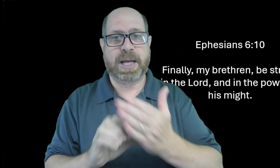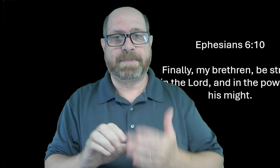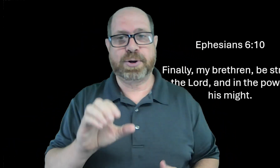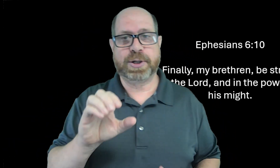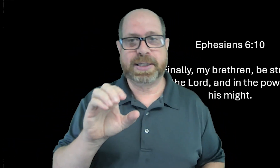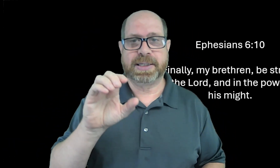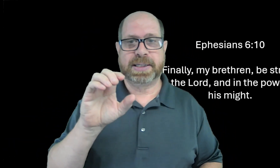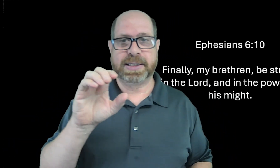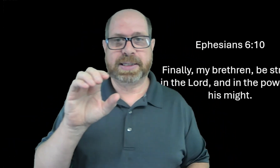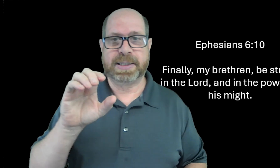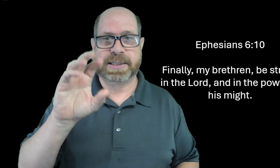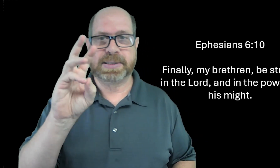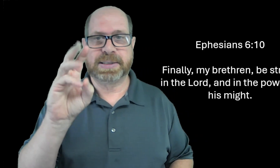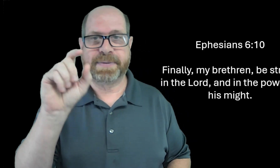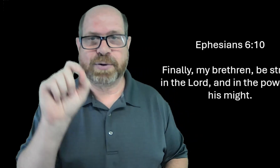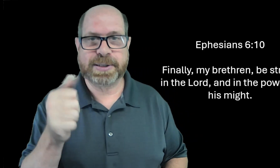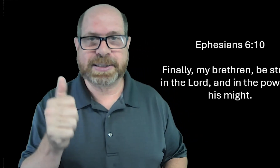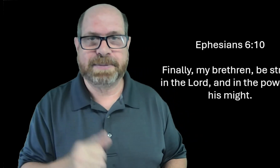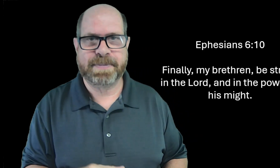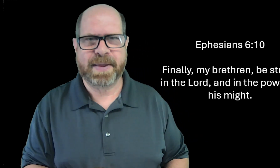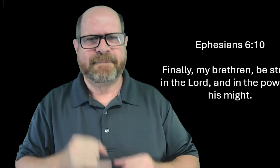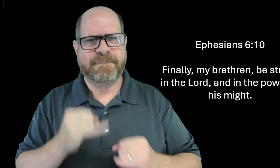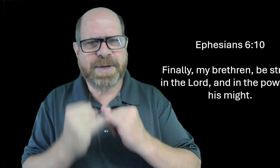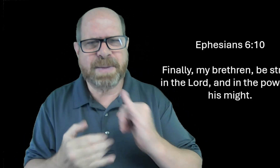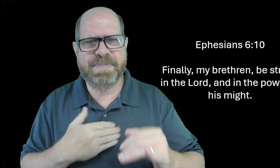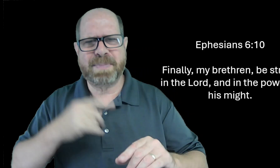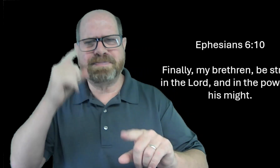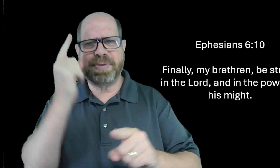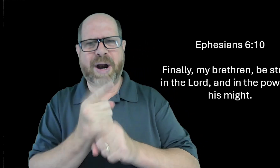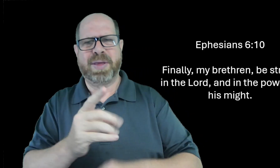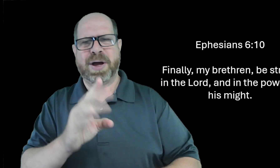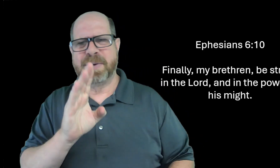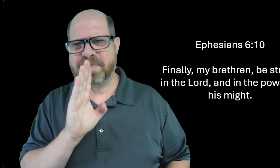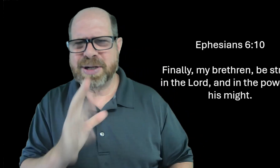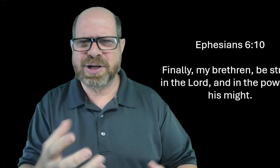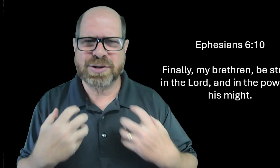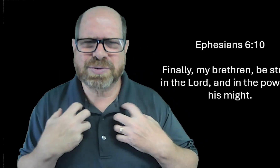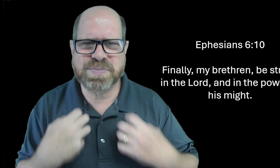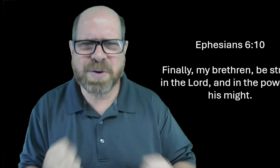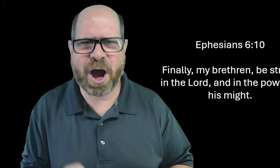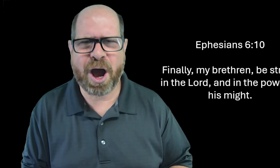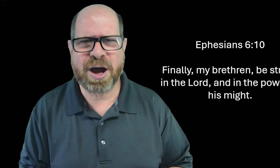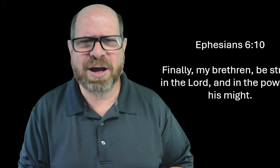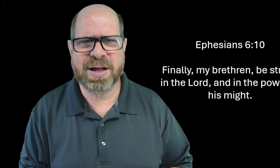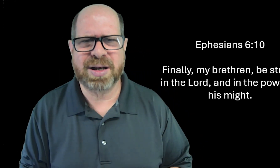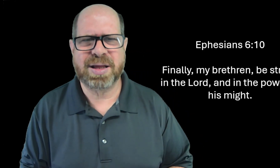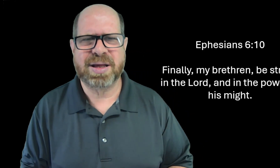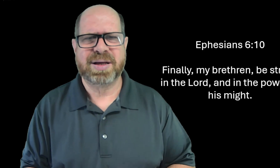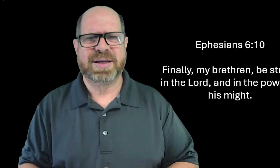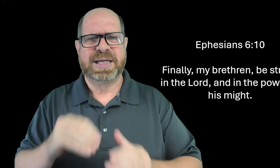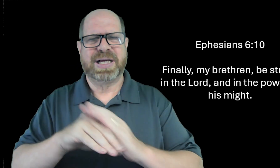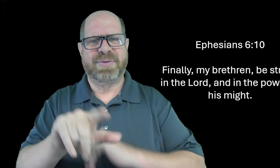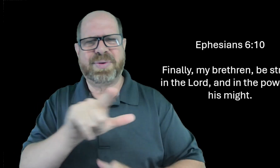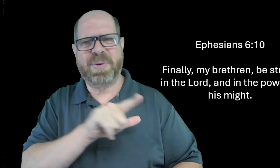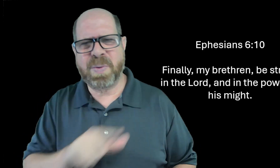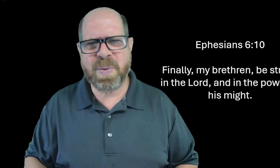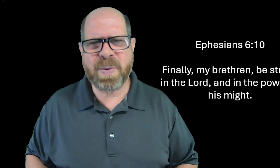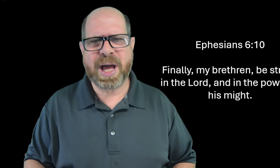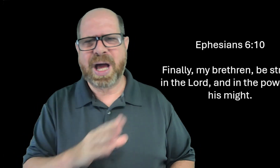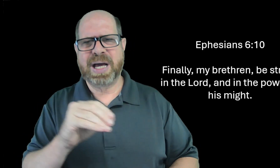Ephesians chapter 6, verse 10. Finally, my brethren, be strong in the Lord and